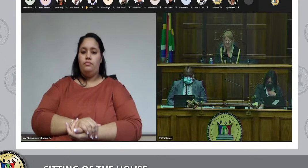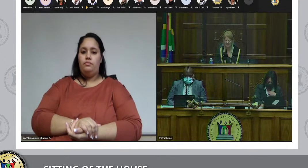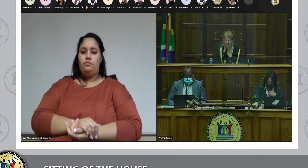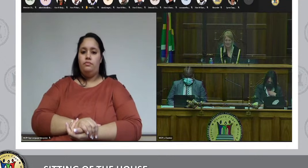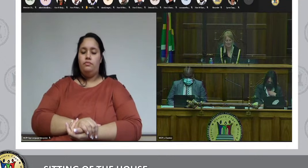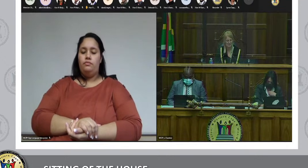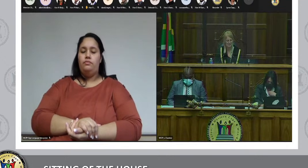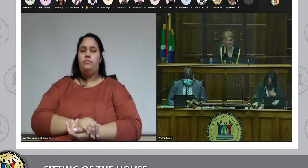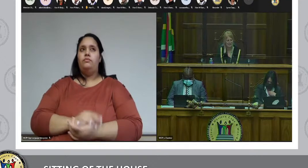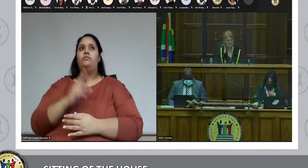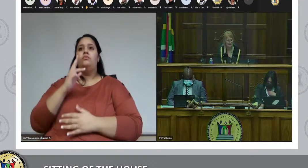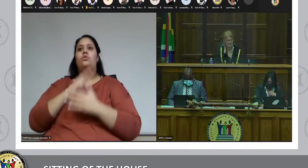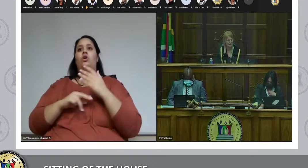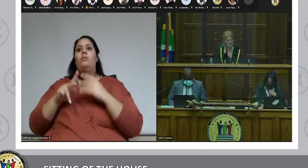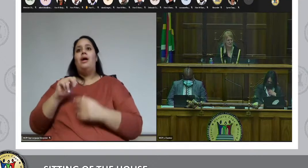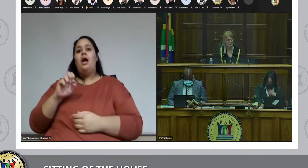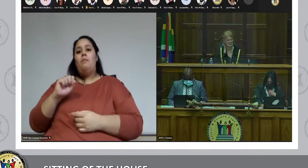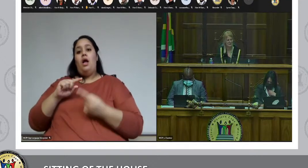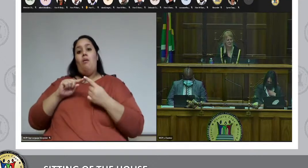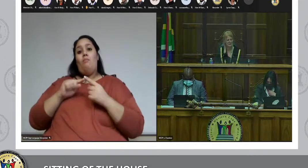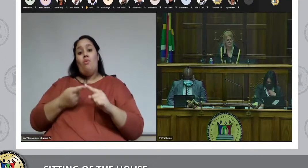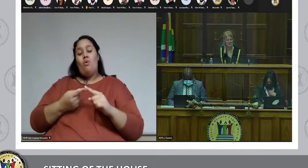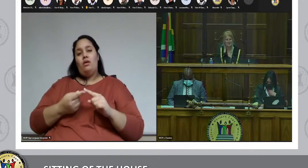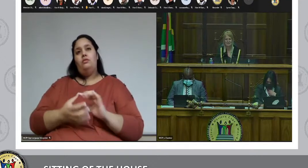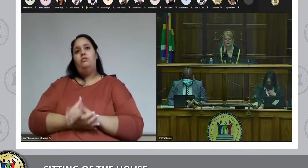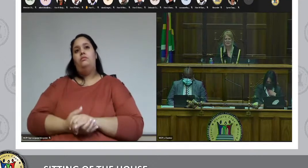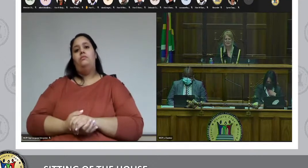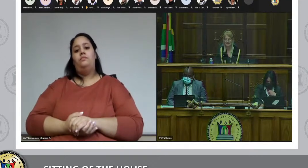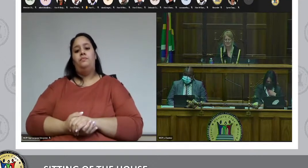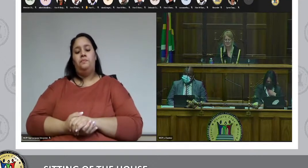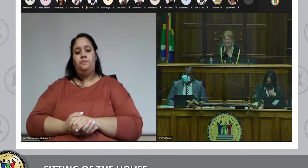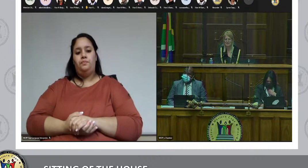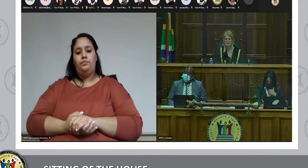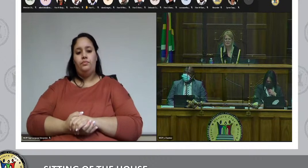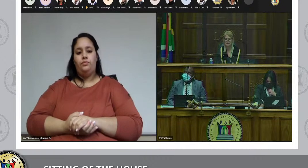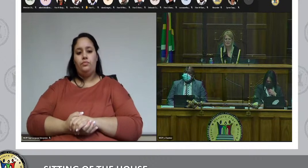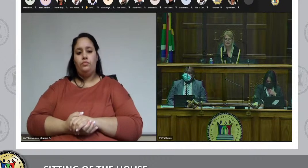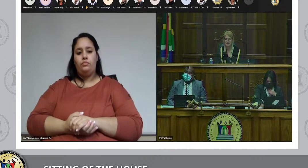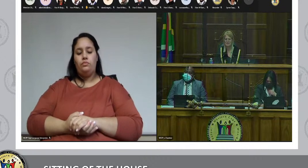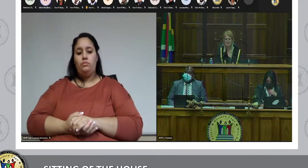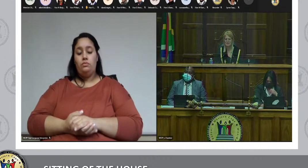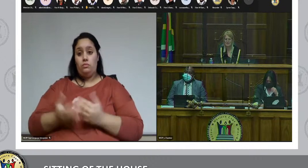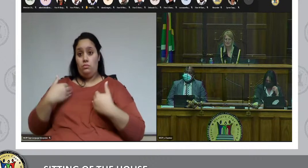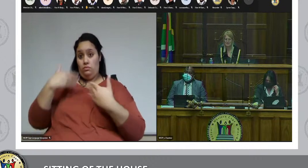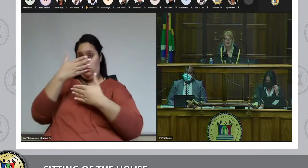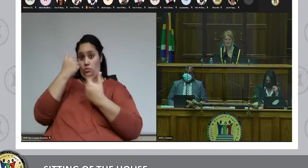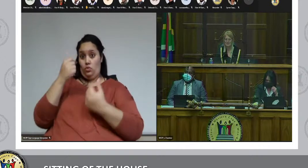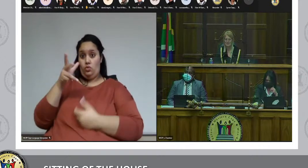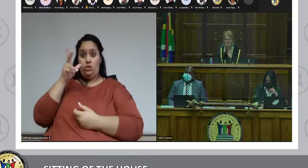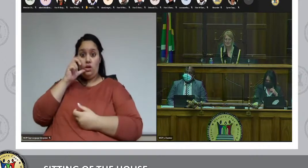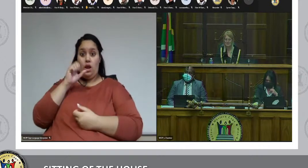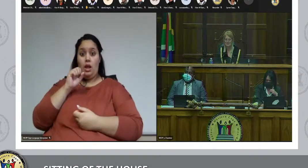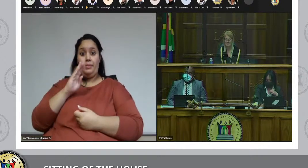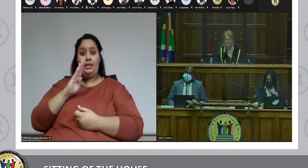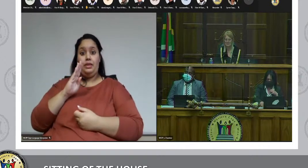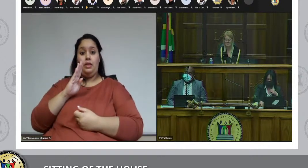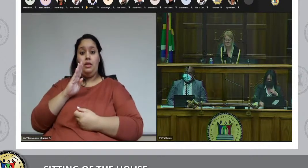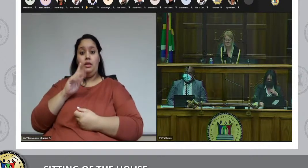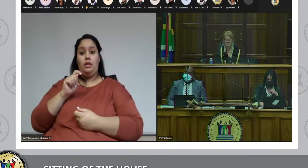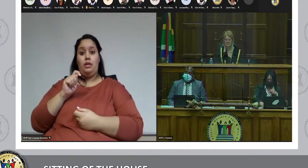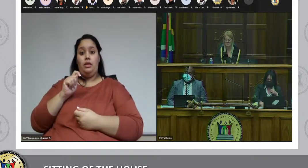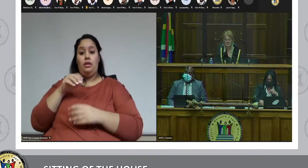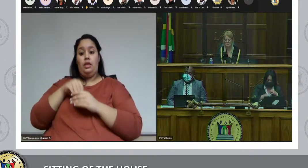think the point we are making, and I think, I don't know whether you heard about the area-based teams within the community safety